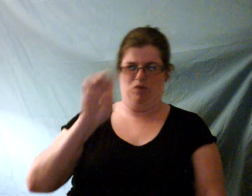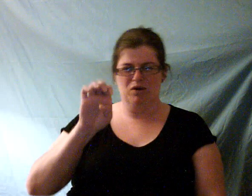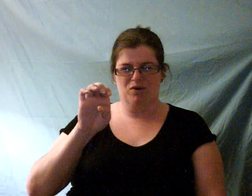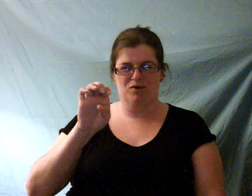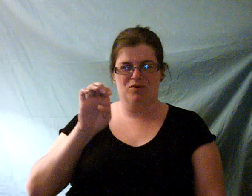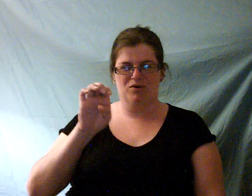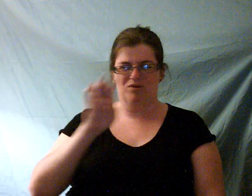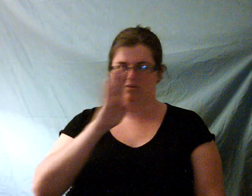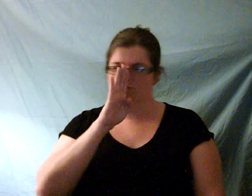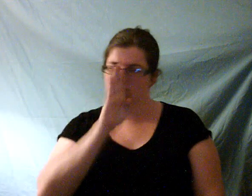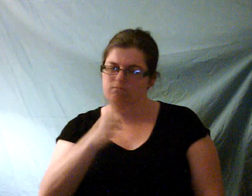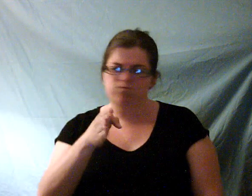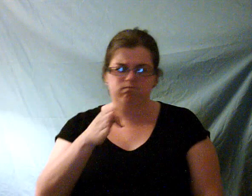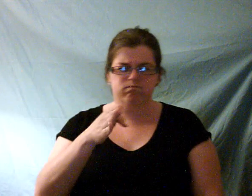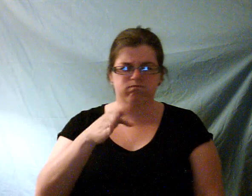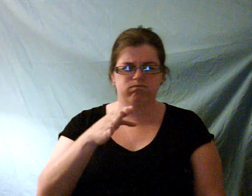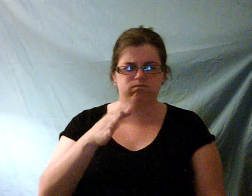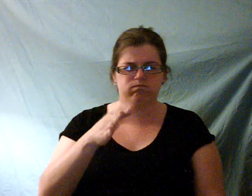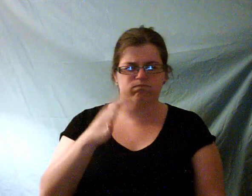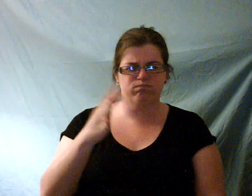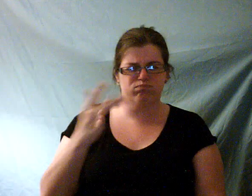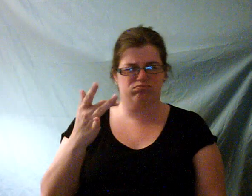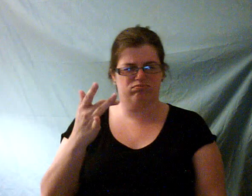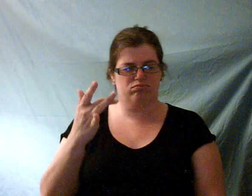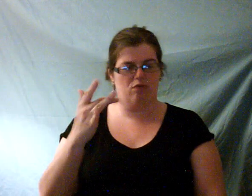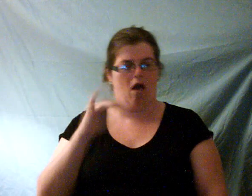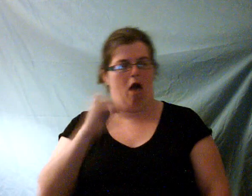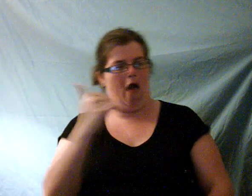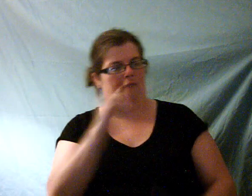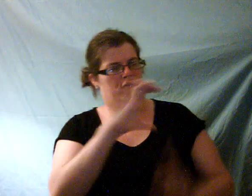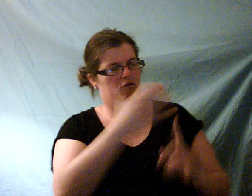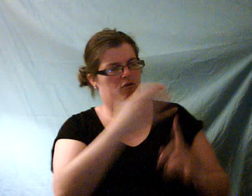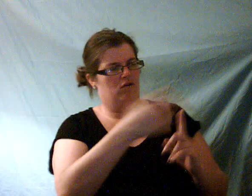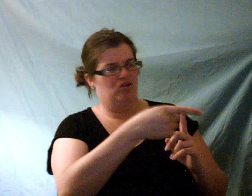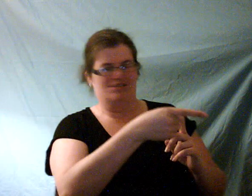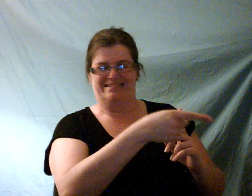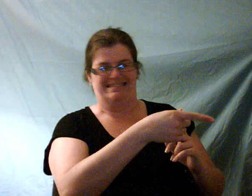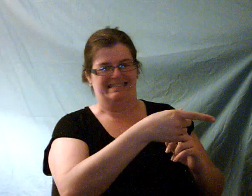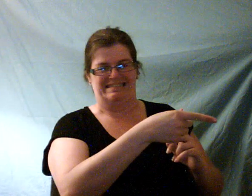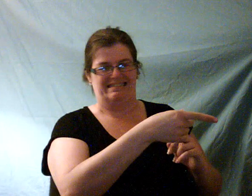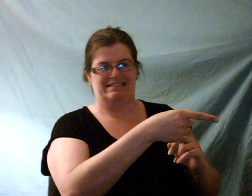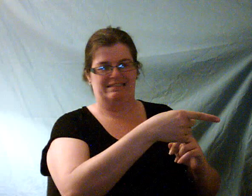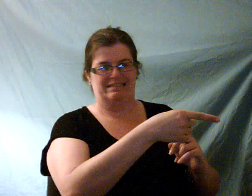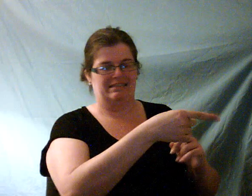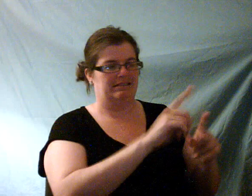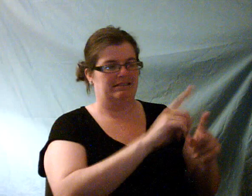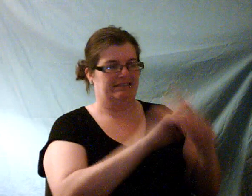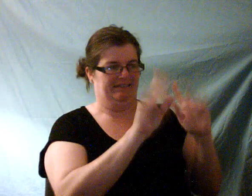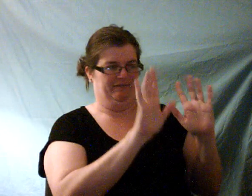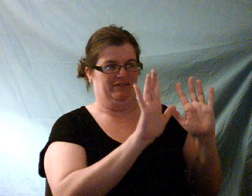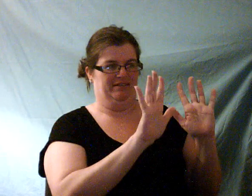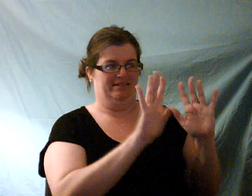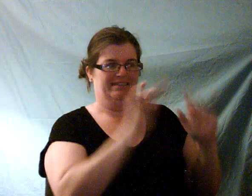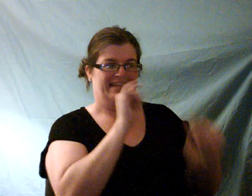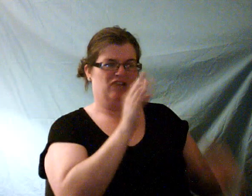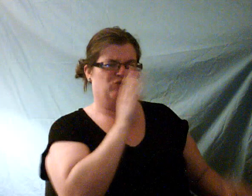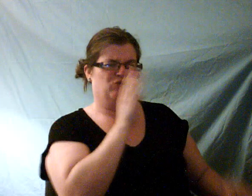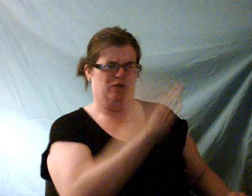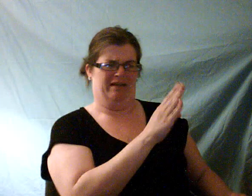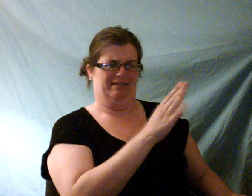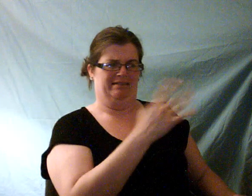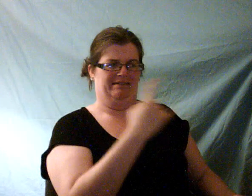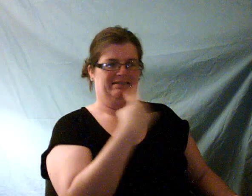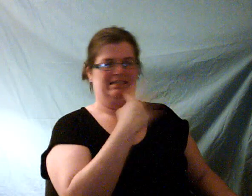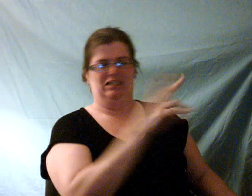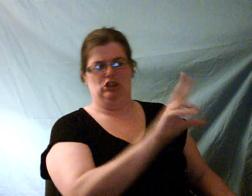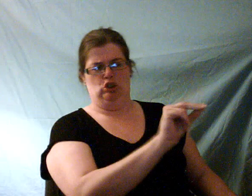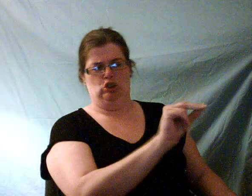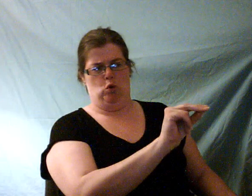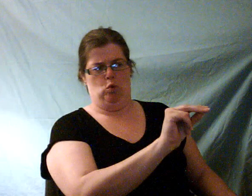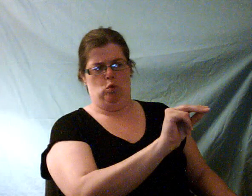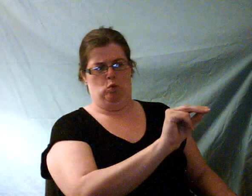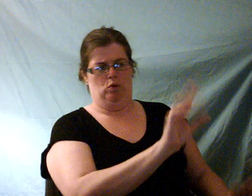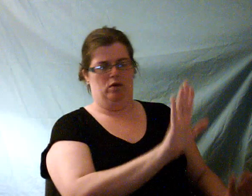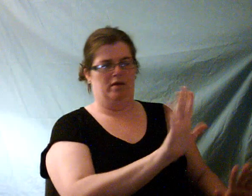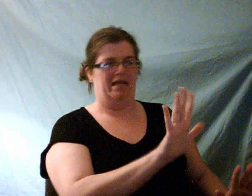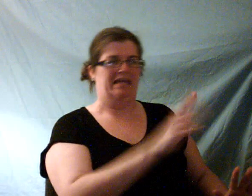another person. Other cultures may not directly say no. They may say no in a